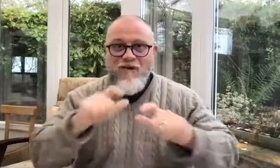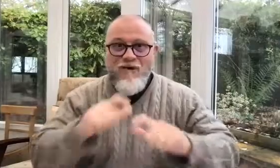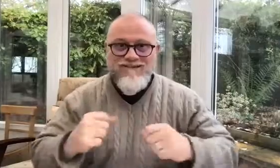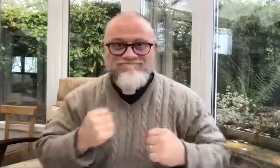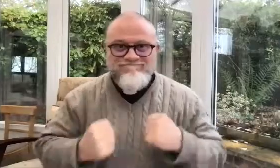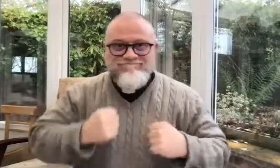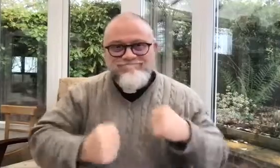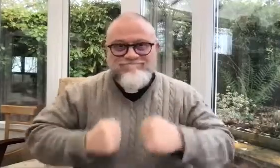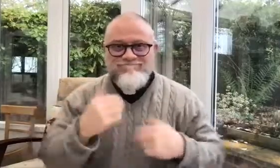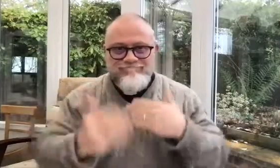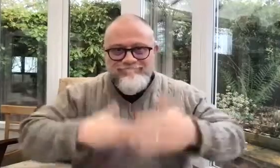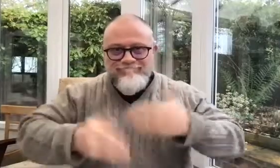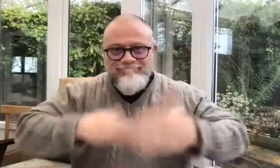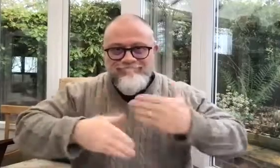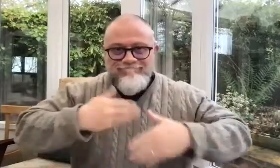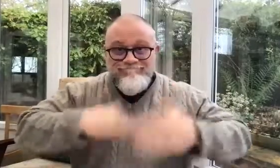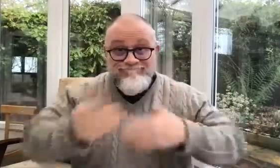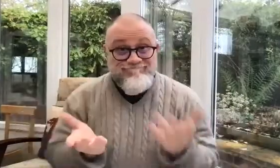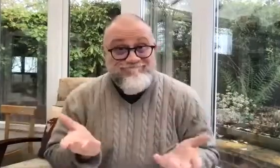benefit that helps me carry on my ministry.